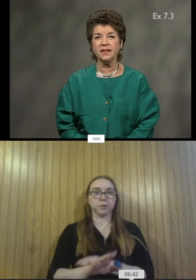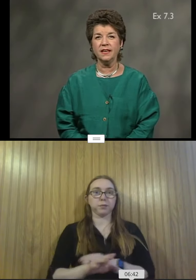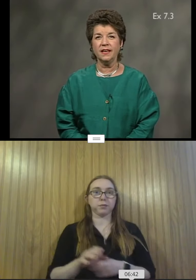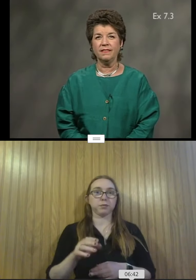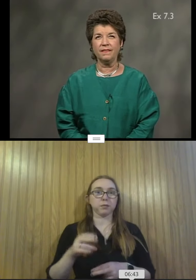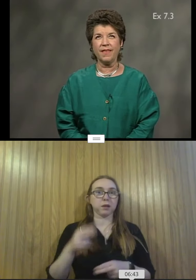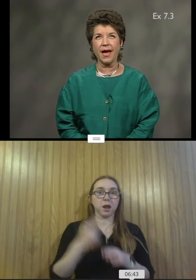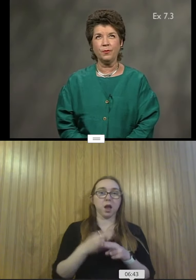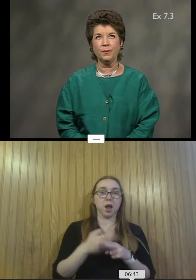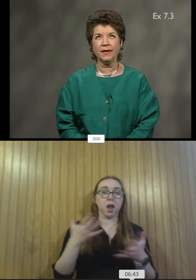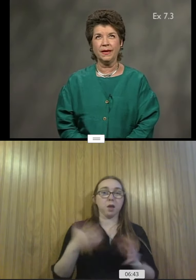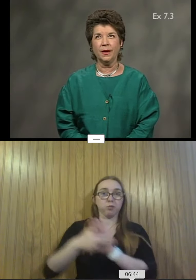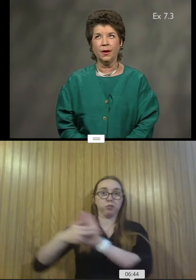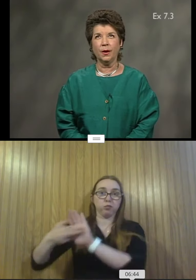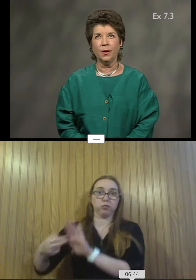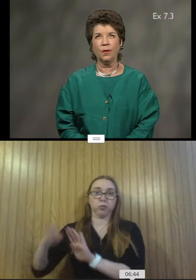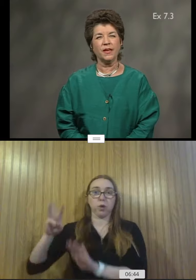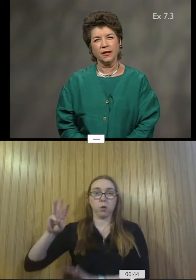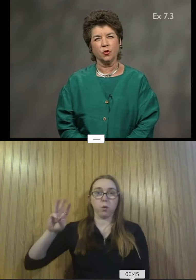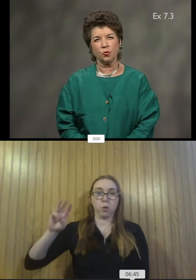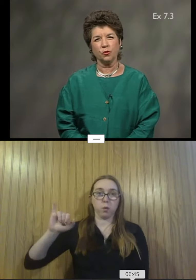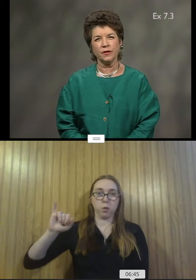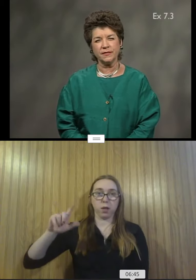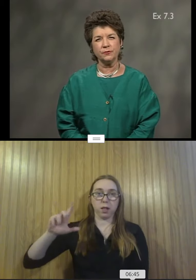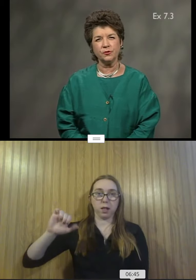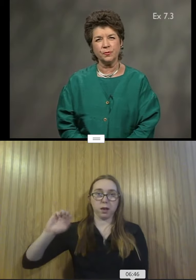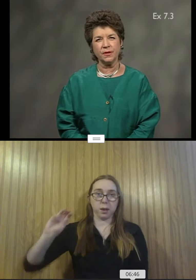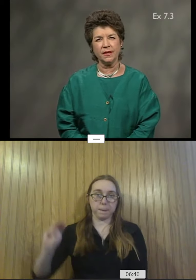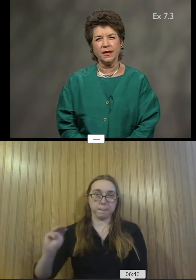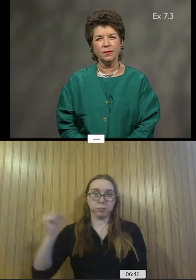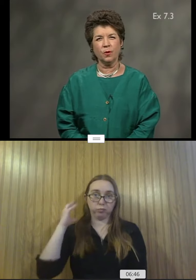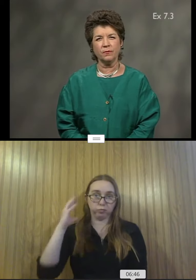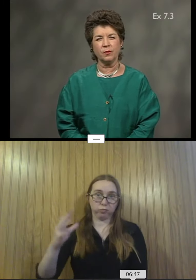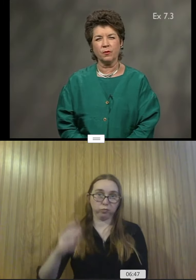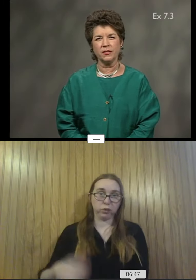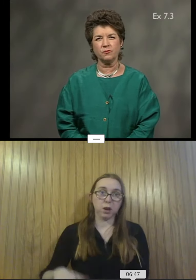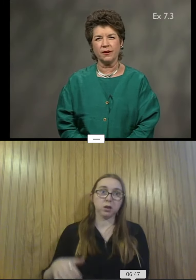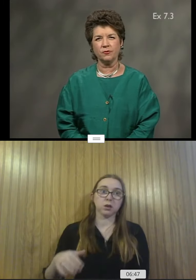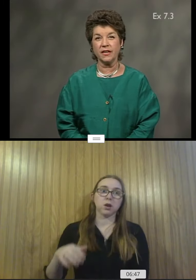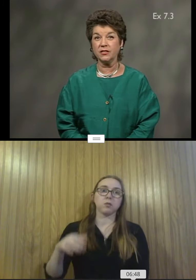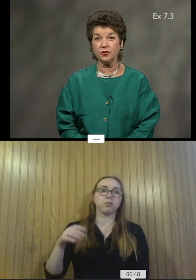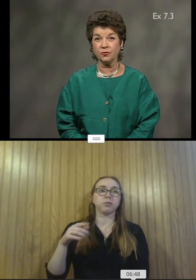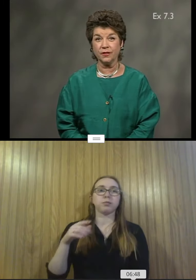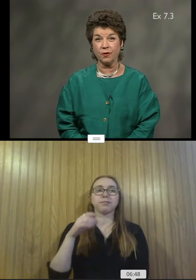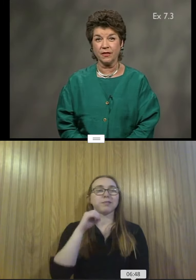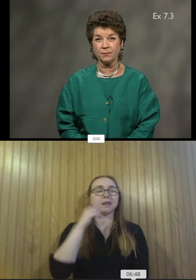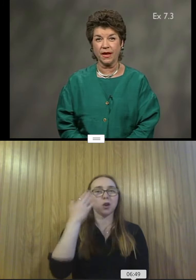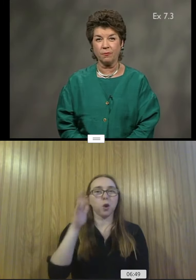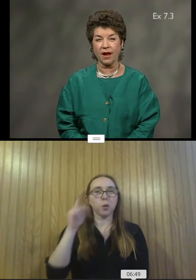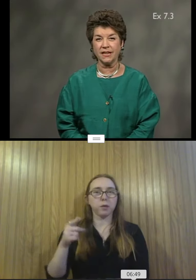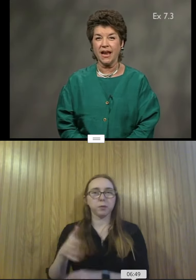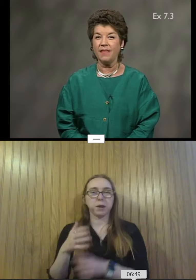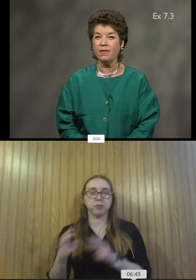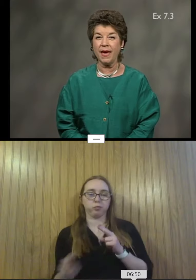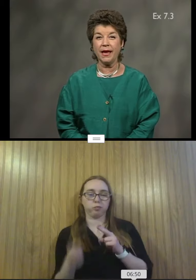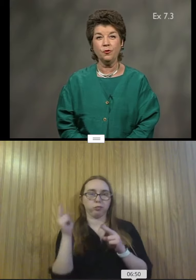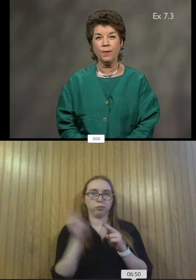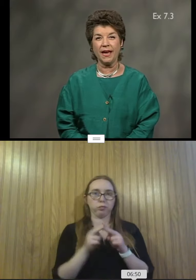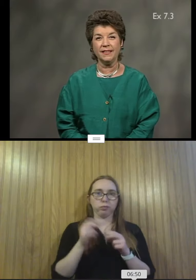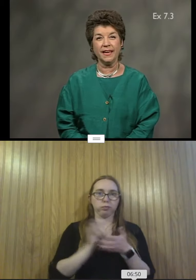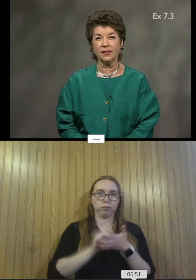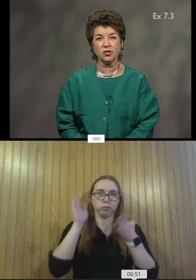guessing that that would be what the English world considers to be one of the greatest writers, and certainly the greatest playwright, and the